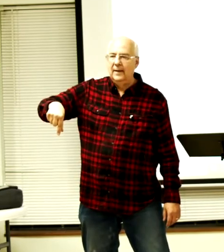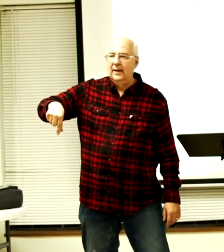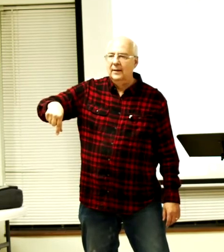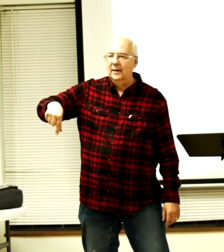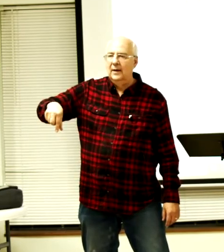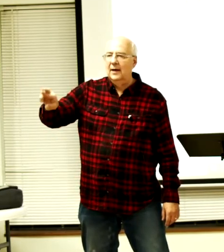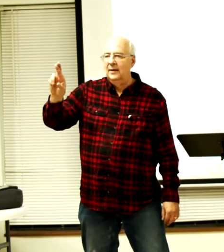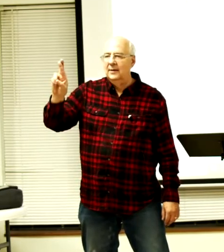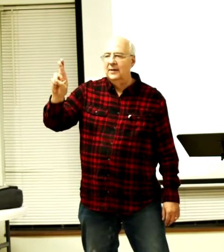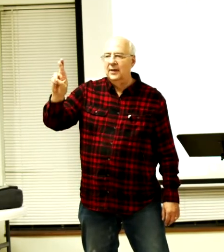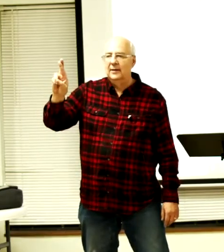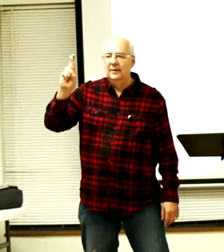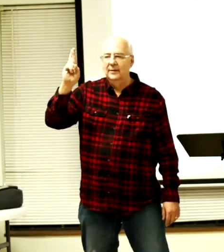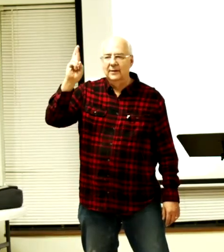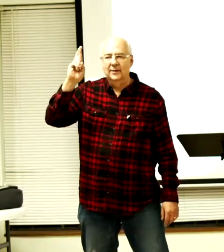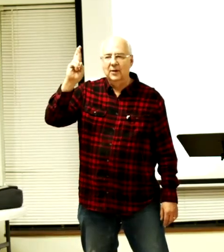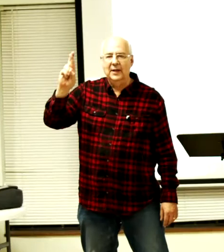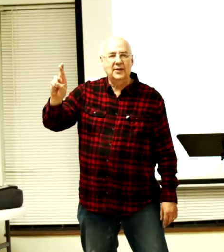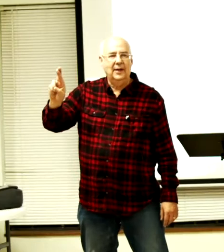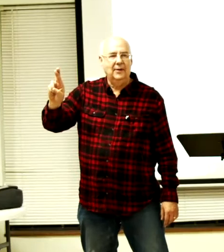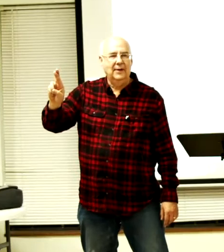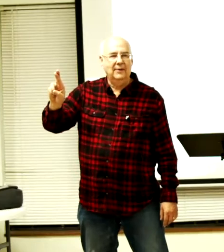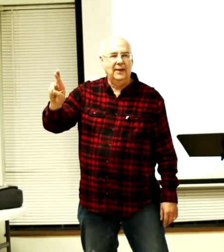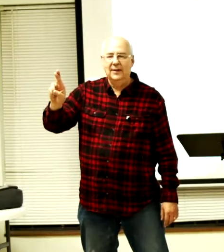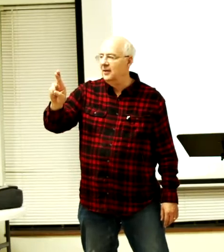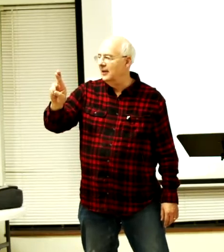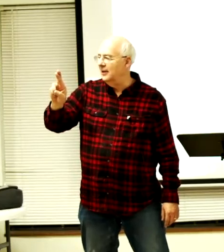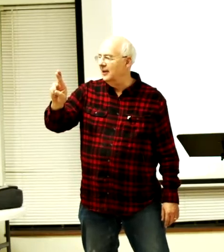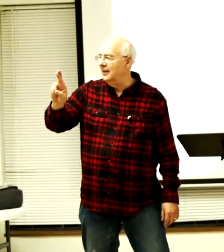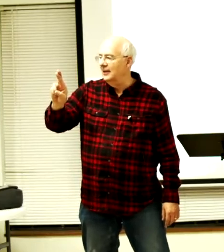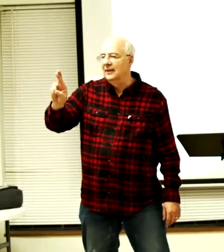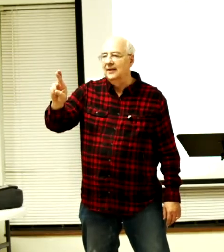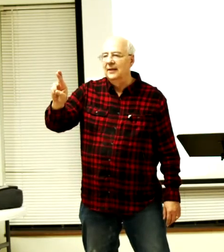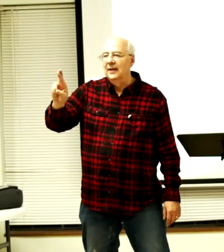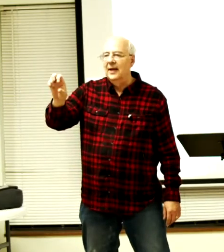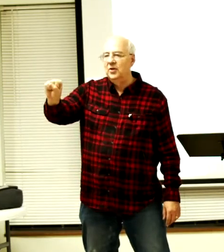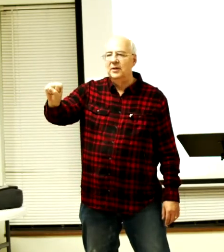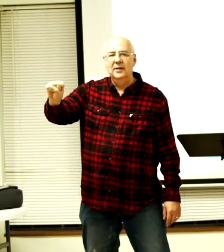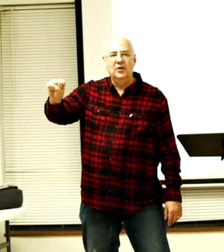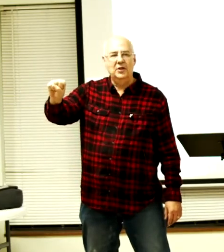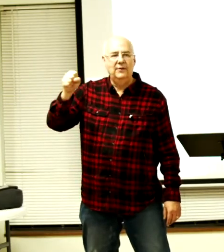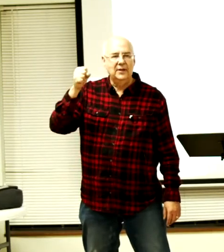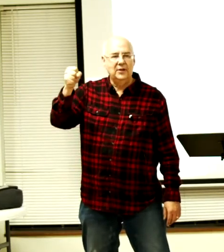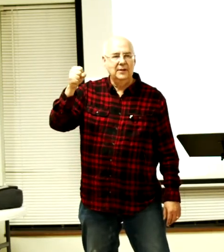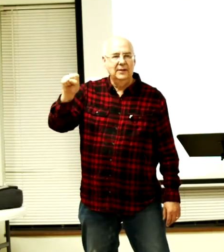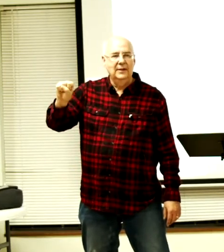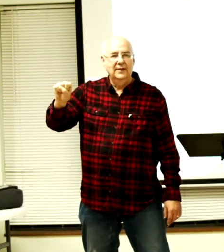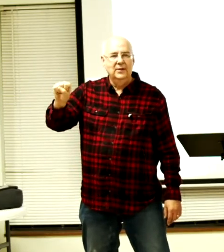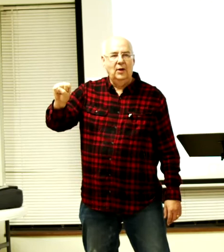Okay. R is like the good luck sign or whatever that is, right? R. S is just a fist.